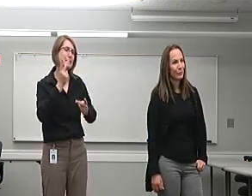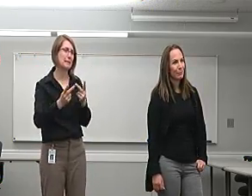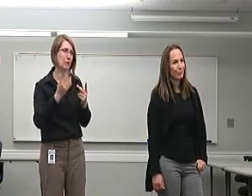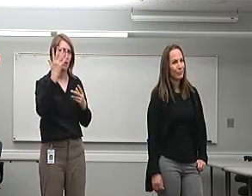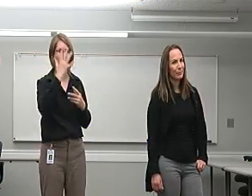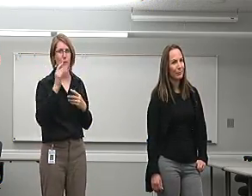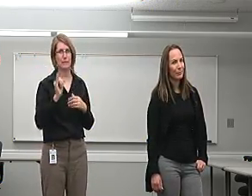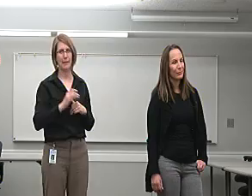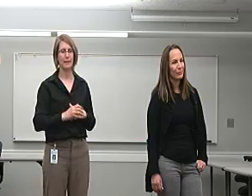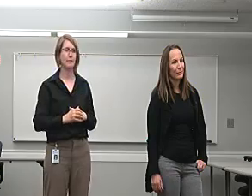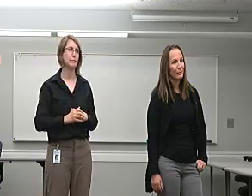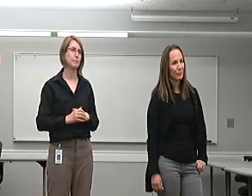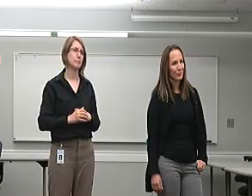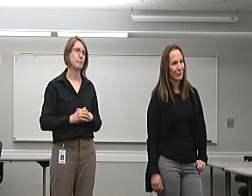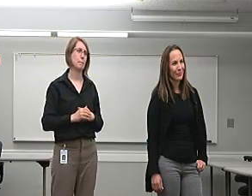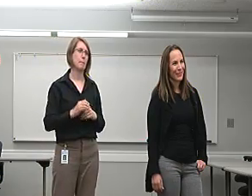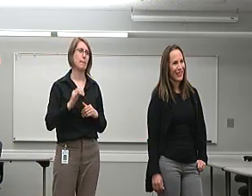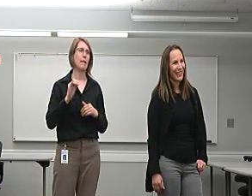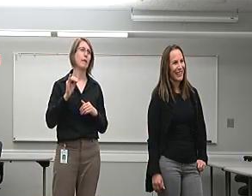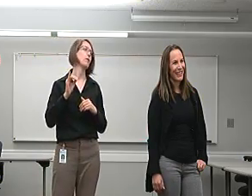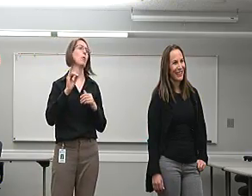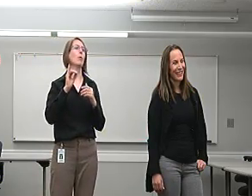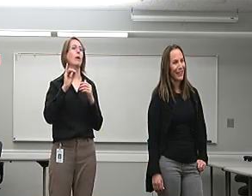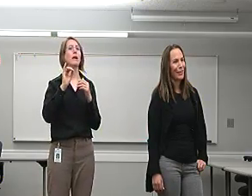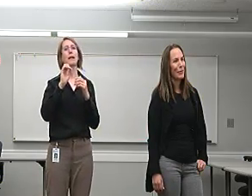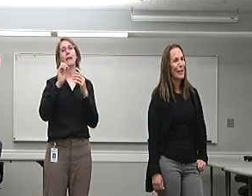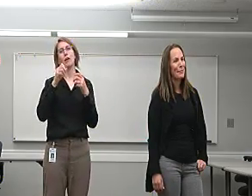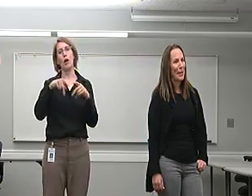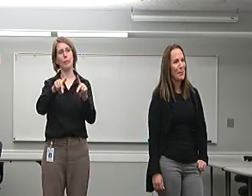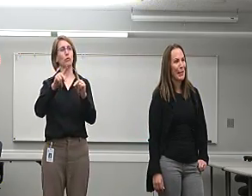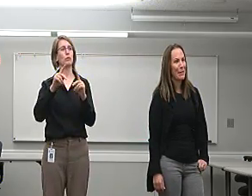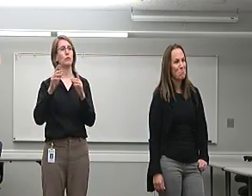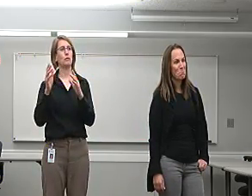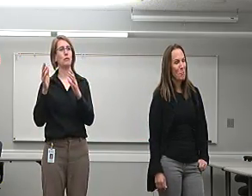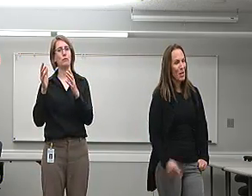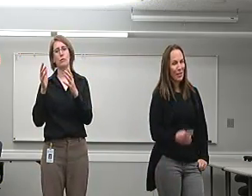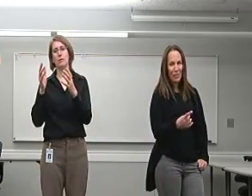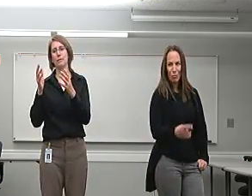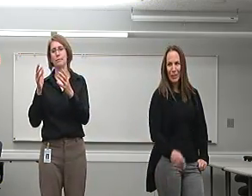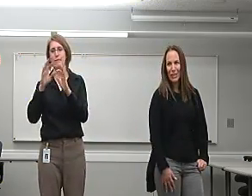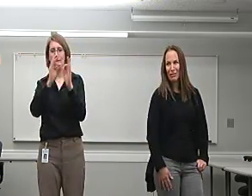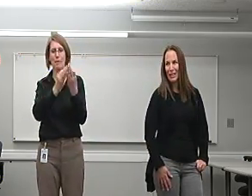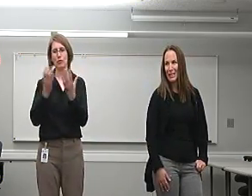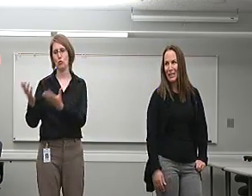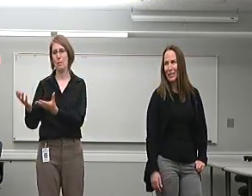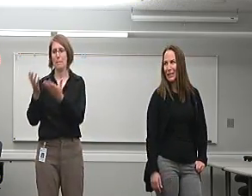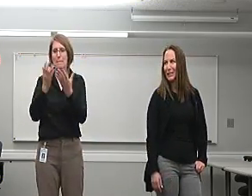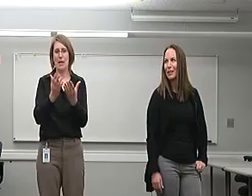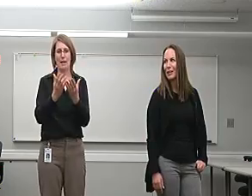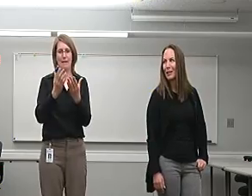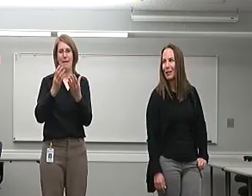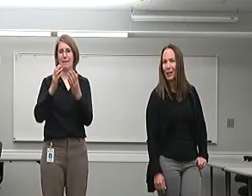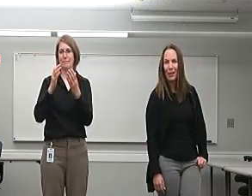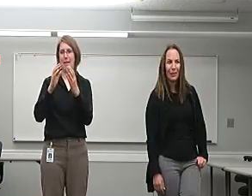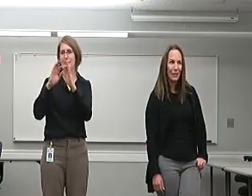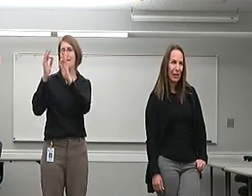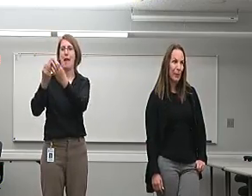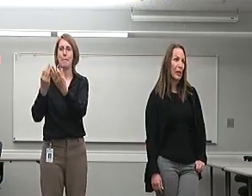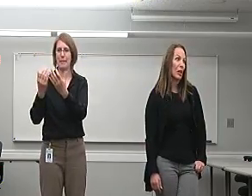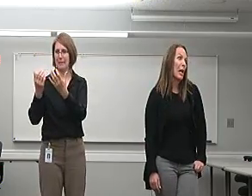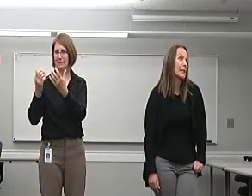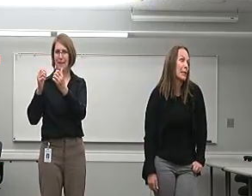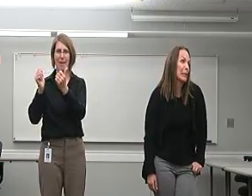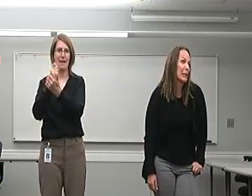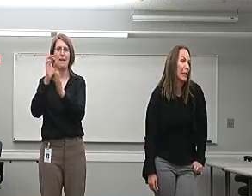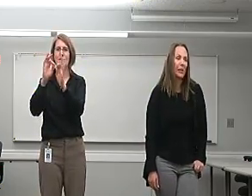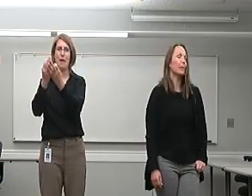a buddy, Yeah. like A friend, family. someone, and it could be anyone who they wanted, right? It could be, It could be their cousin, super it close could be-